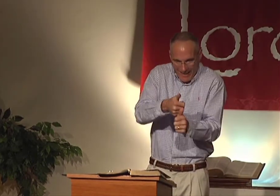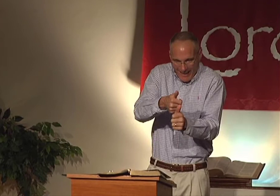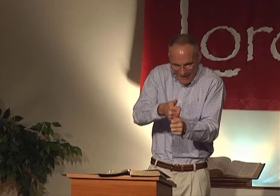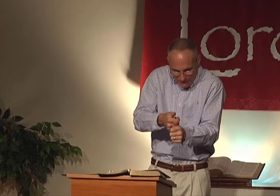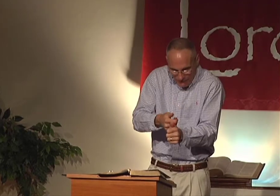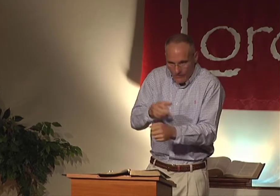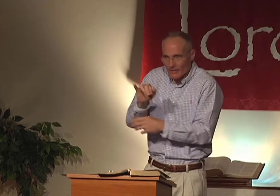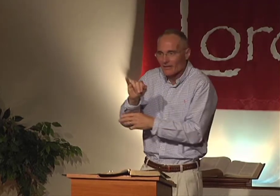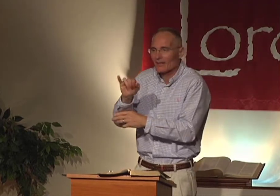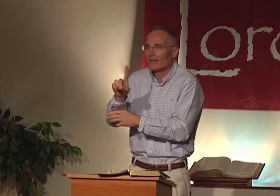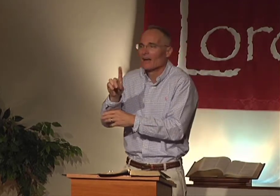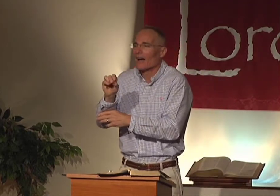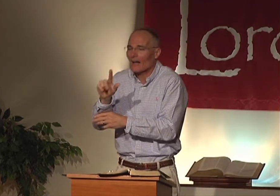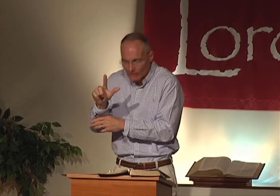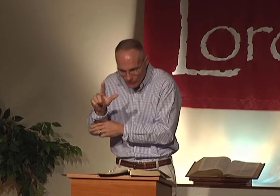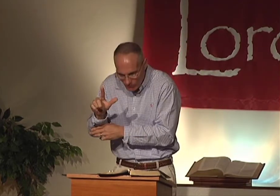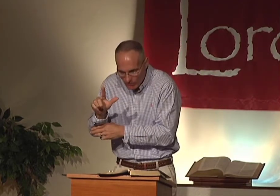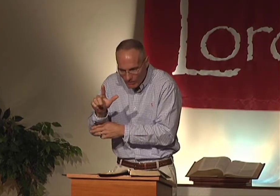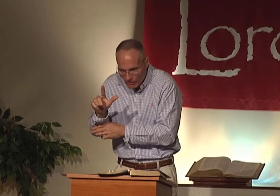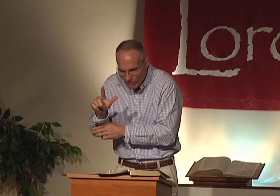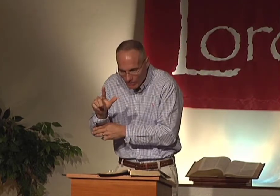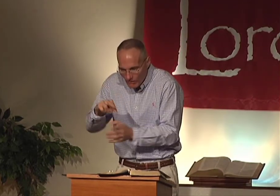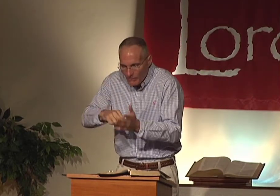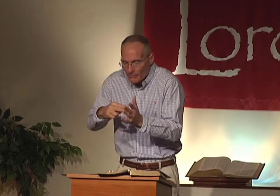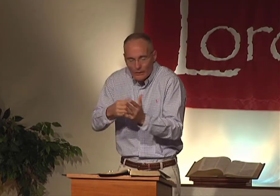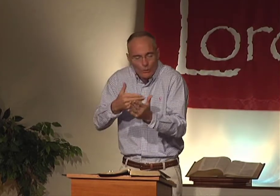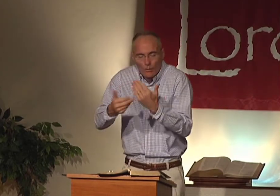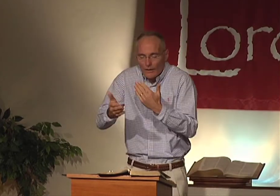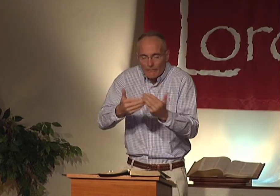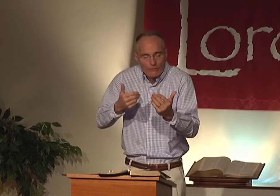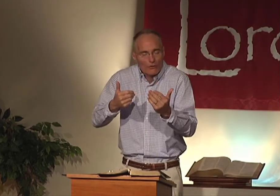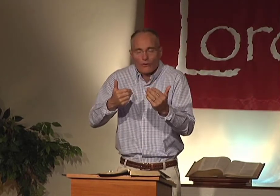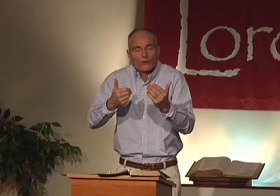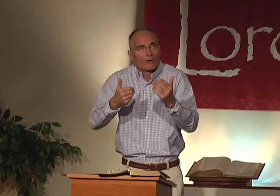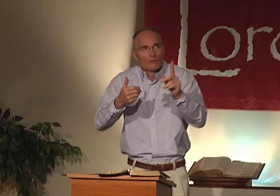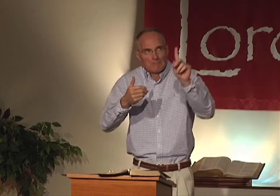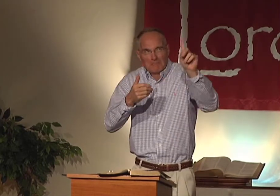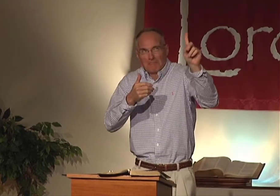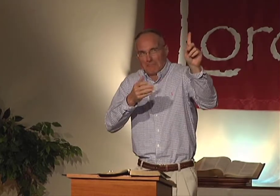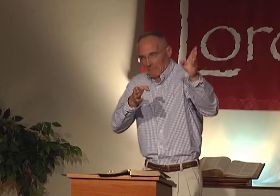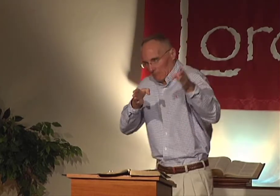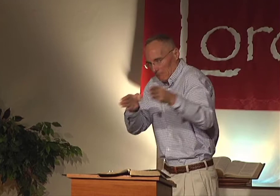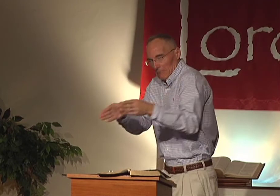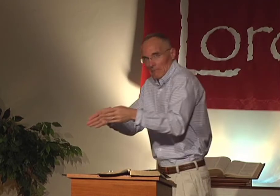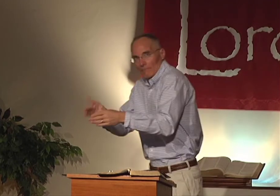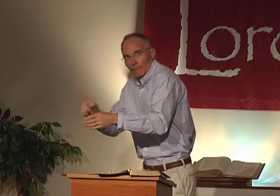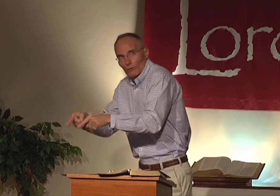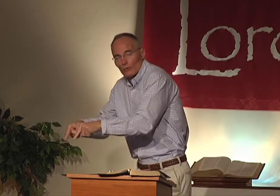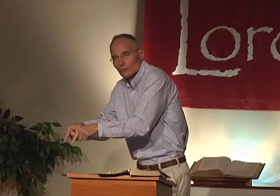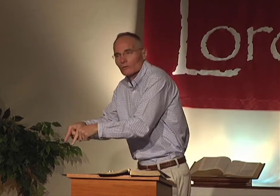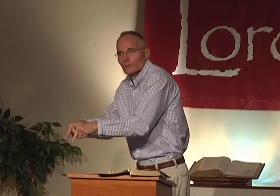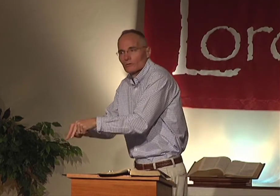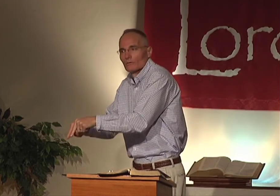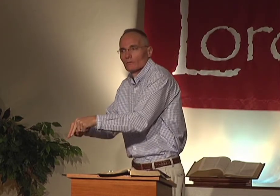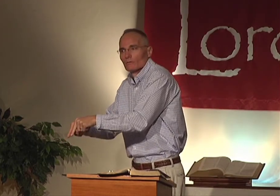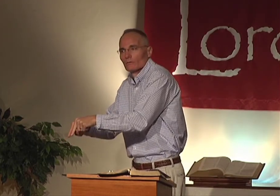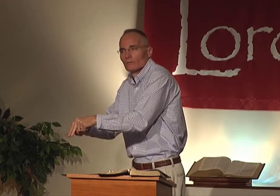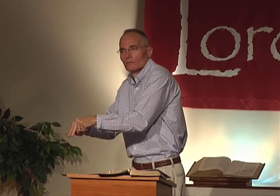selfish action, every idol, meaning whatever takes us away from him and we